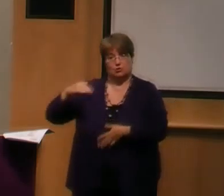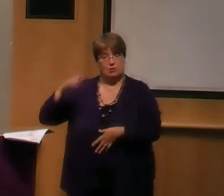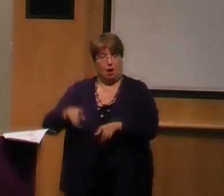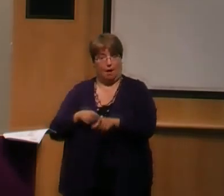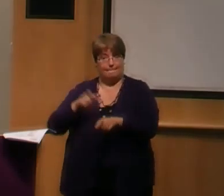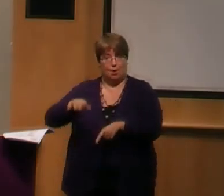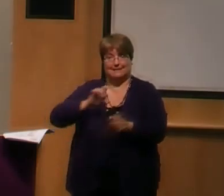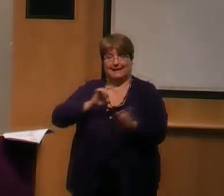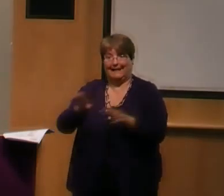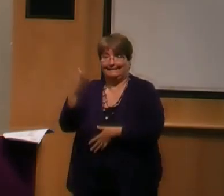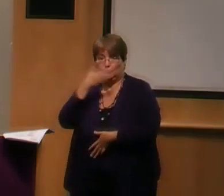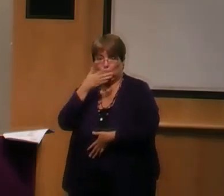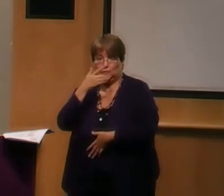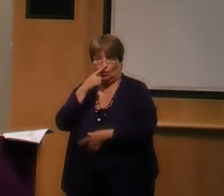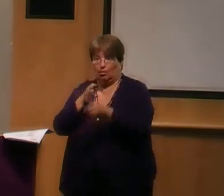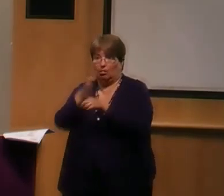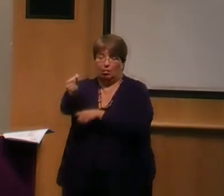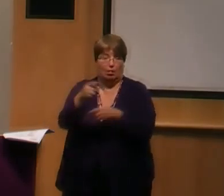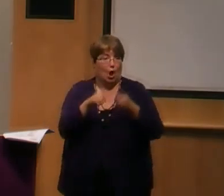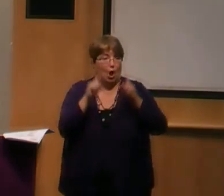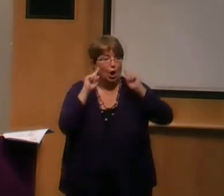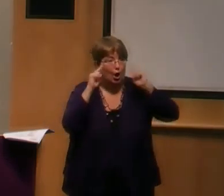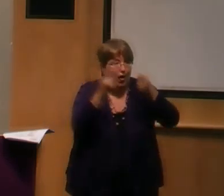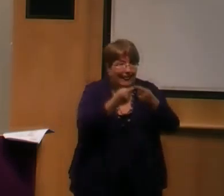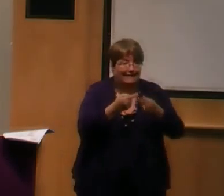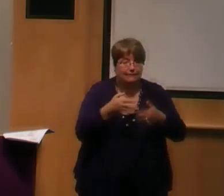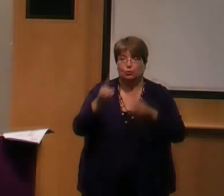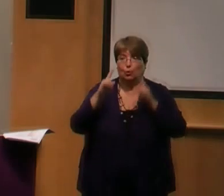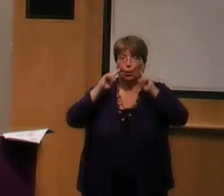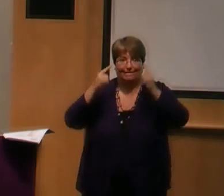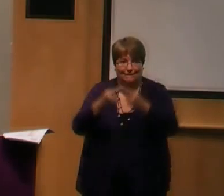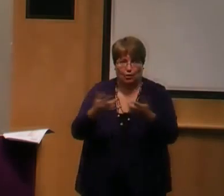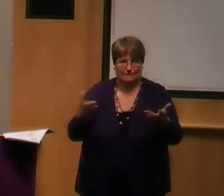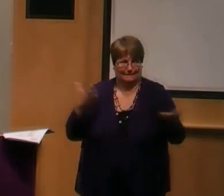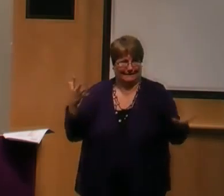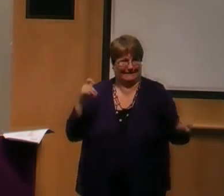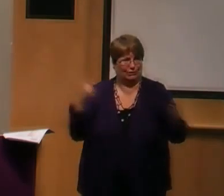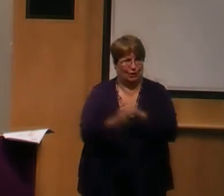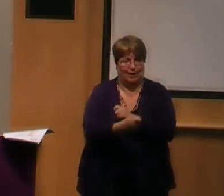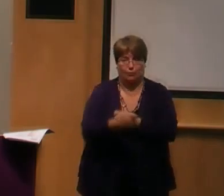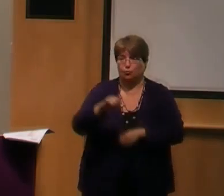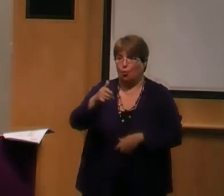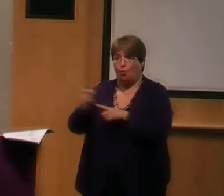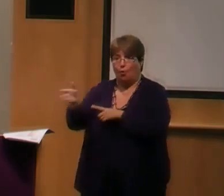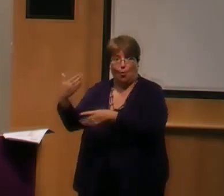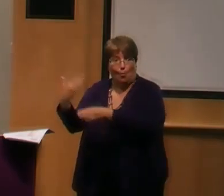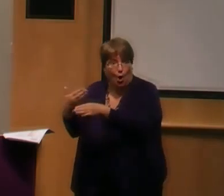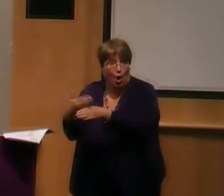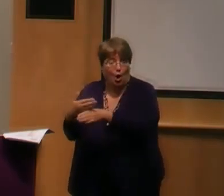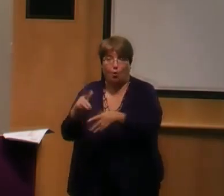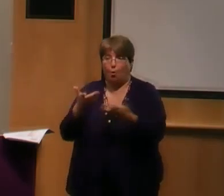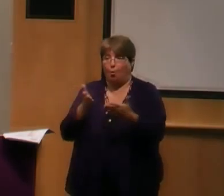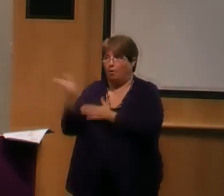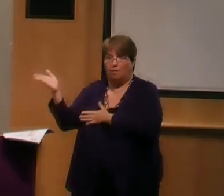and new friends. Transition can also be from the secondary school moving to college or university, into another institute, or moving into